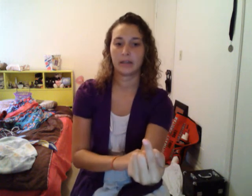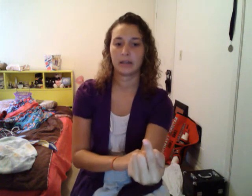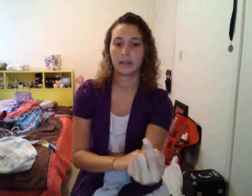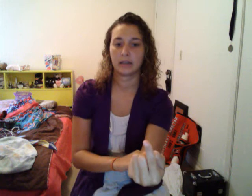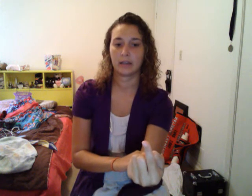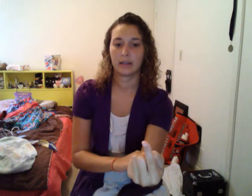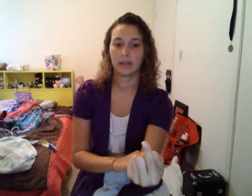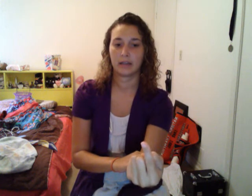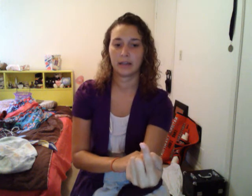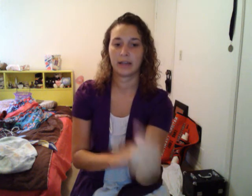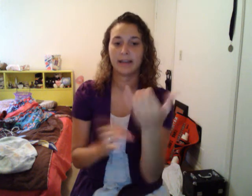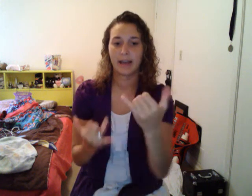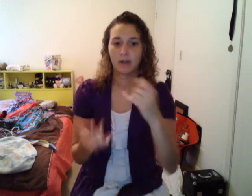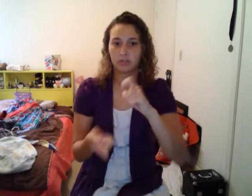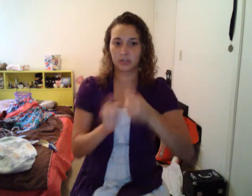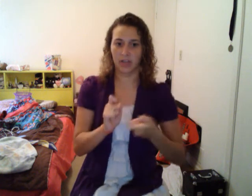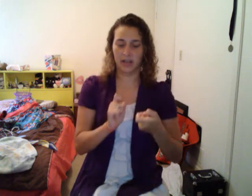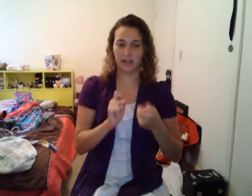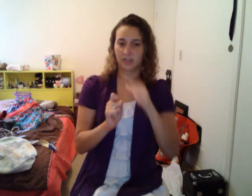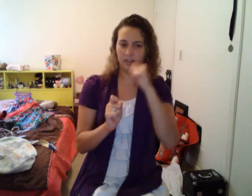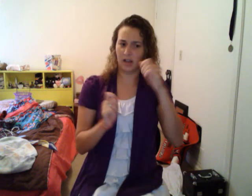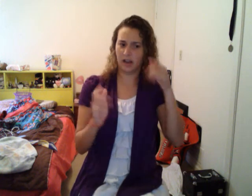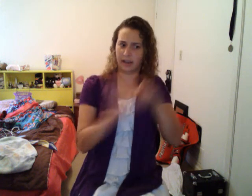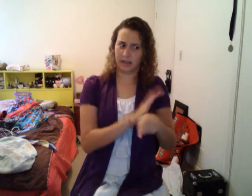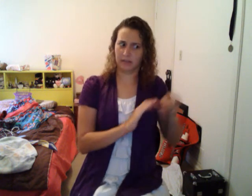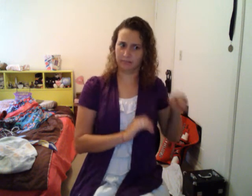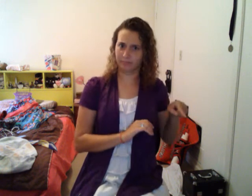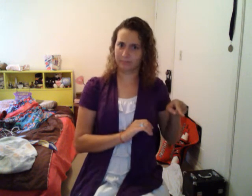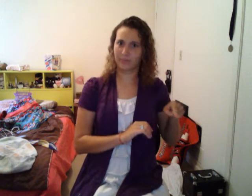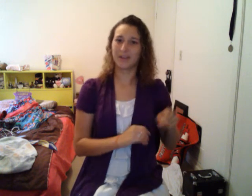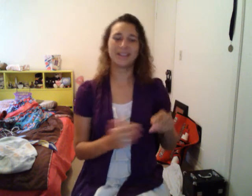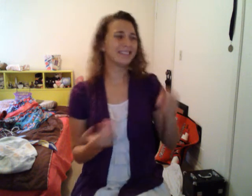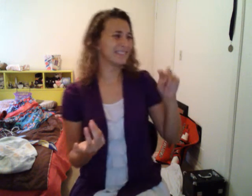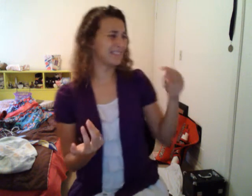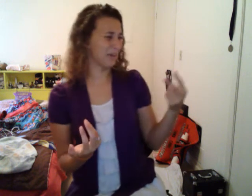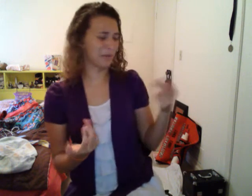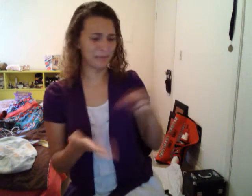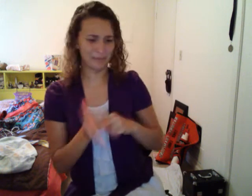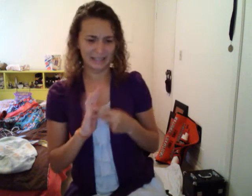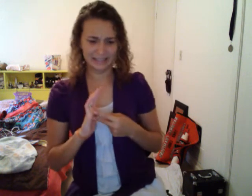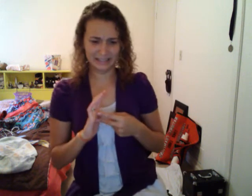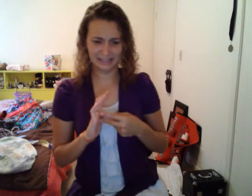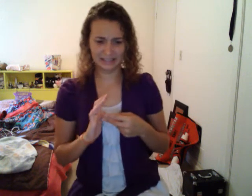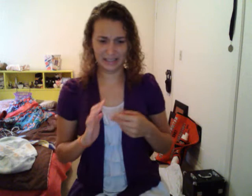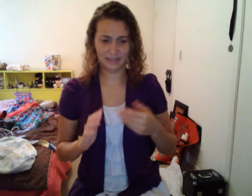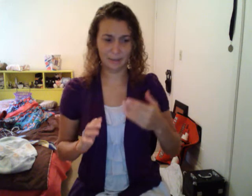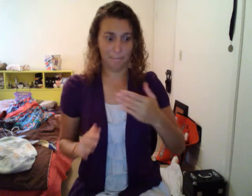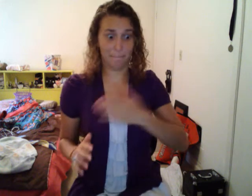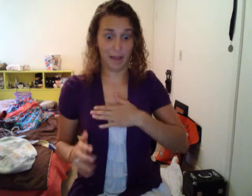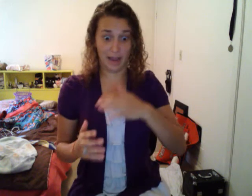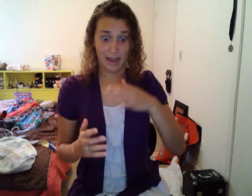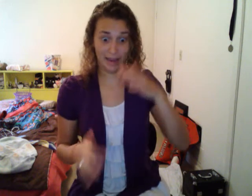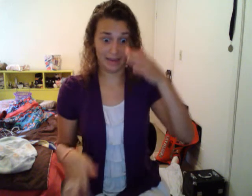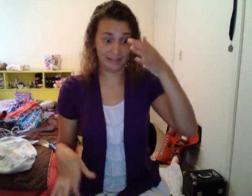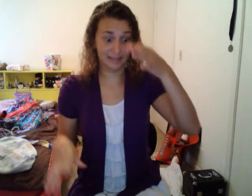two? Yes? The second one, I guess, involves an active choice of pushing the person down,